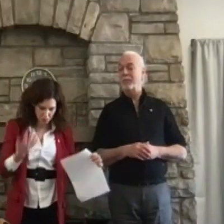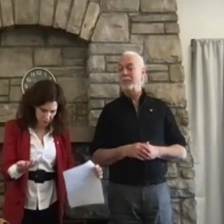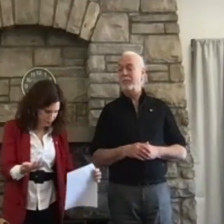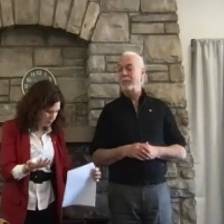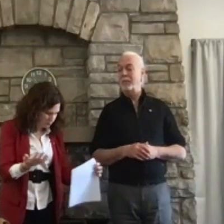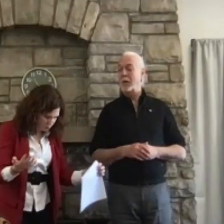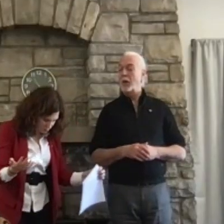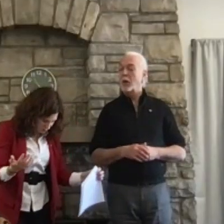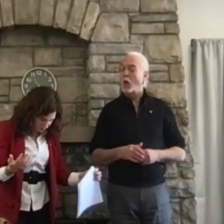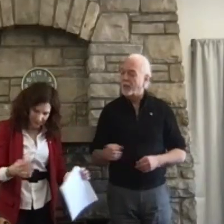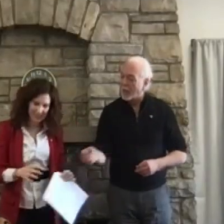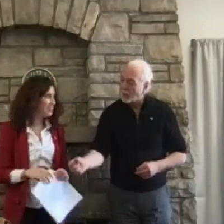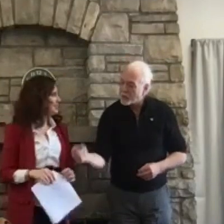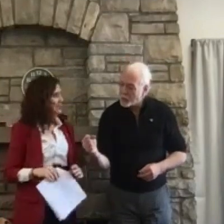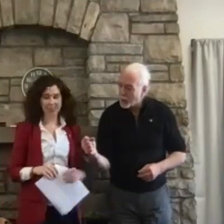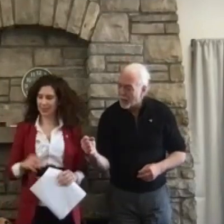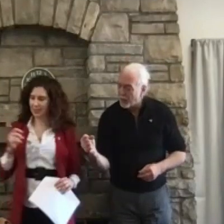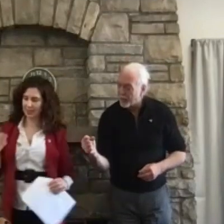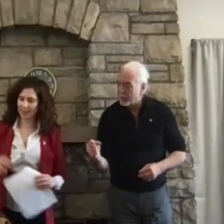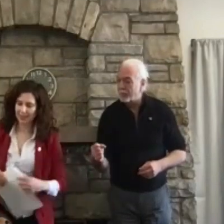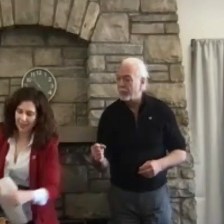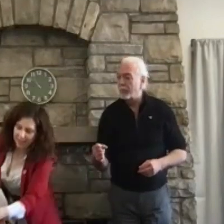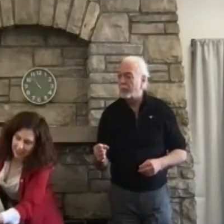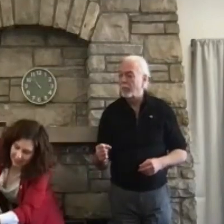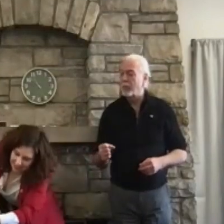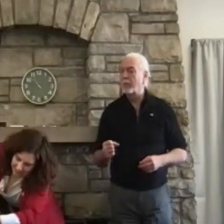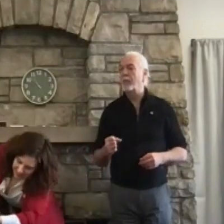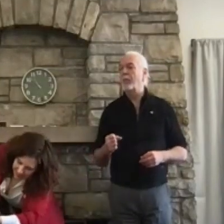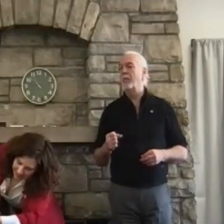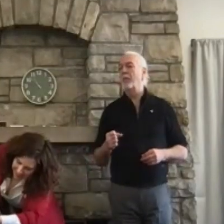This is what we do, also known